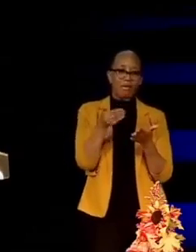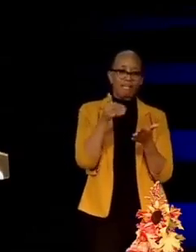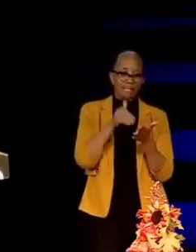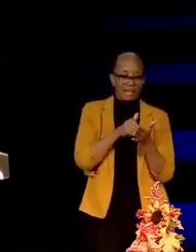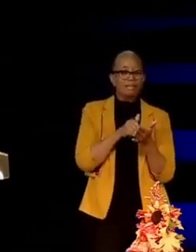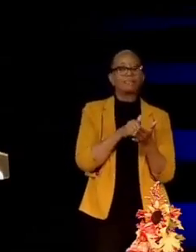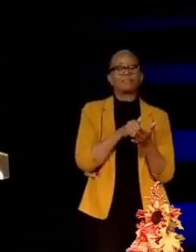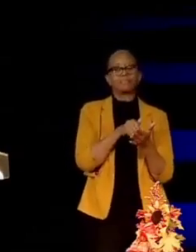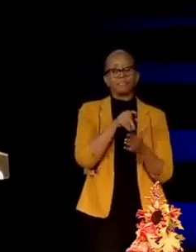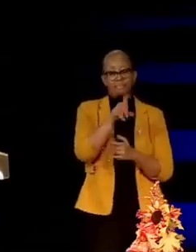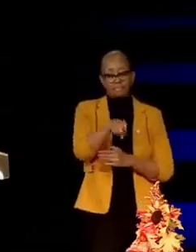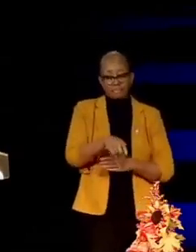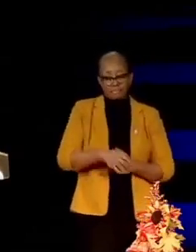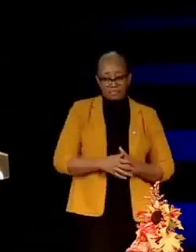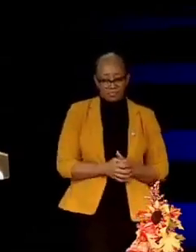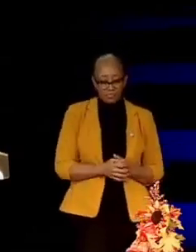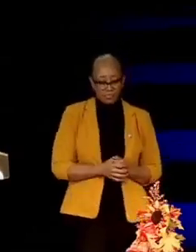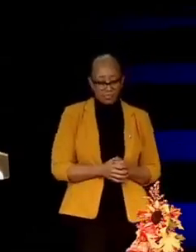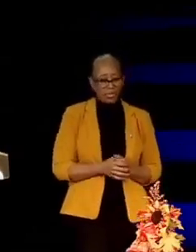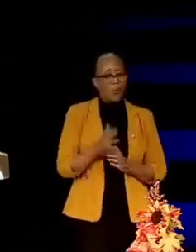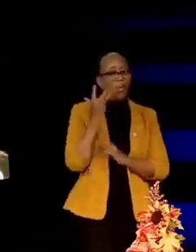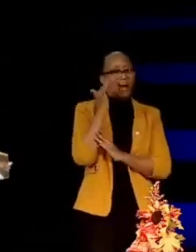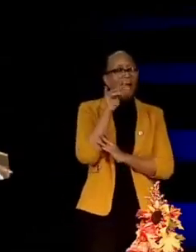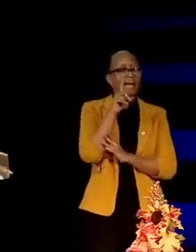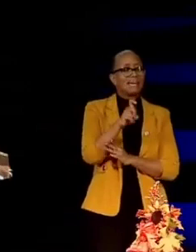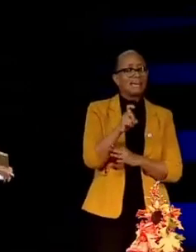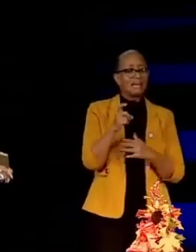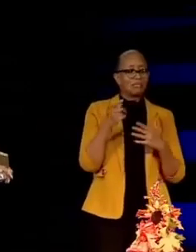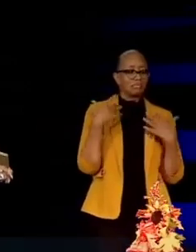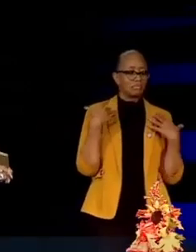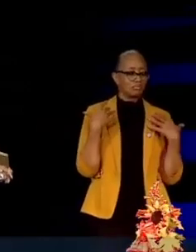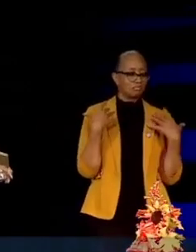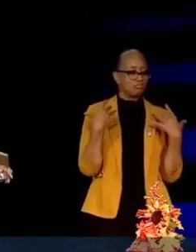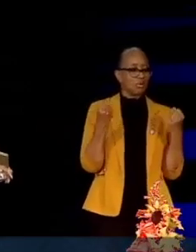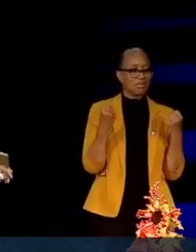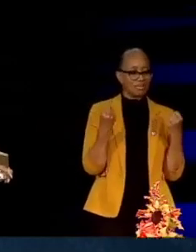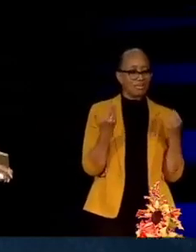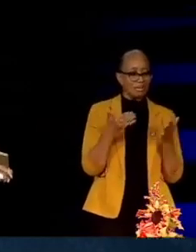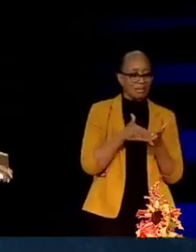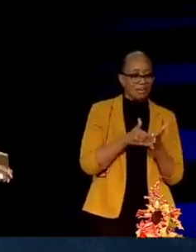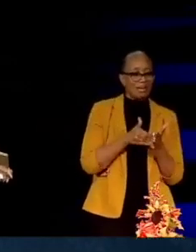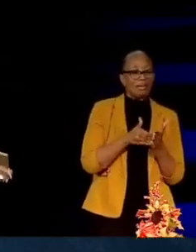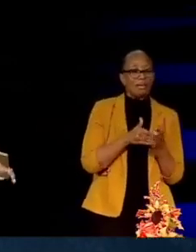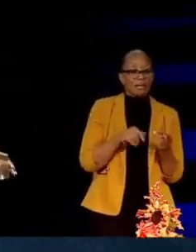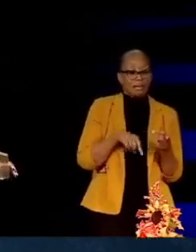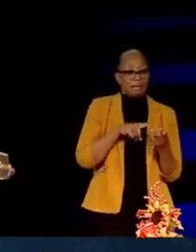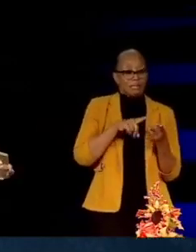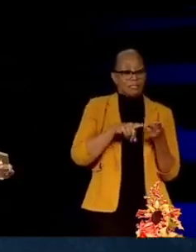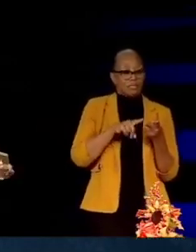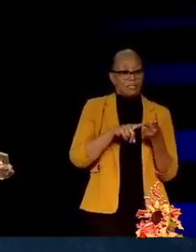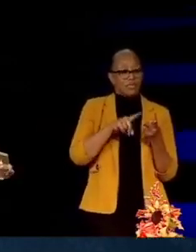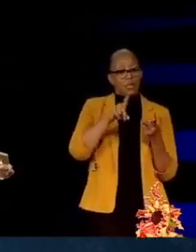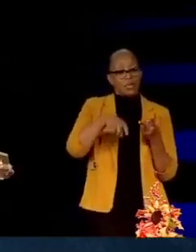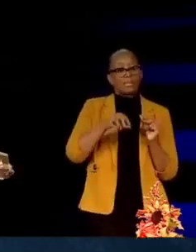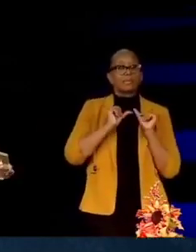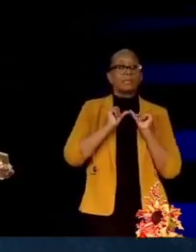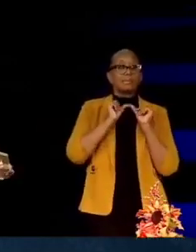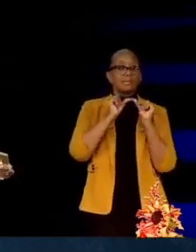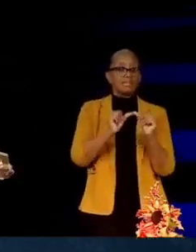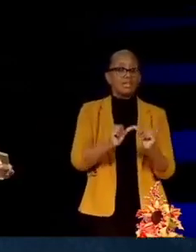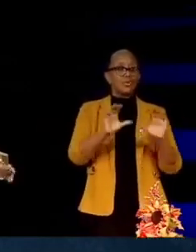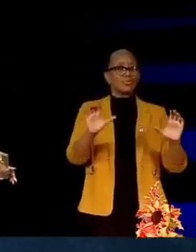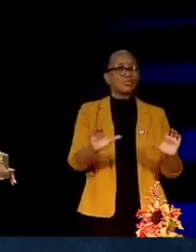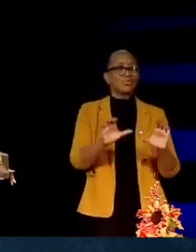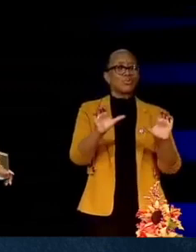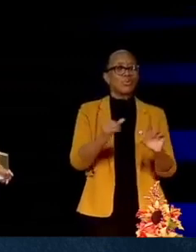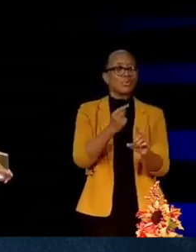Re-research the scripture to get my second wind. The second thing that God gave me was continue doing what